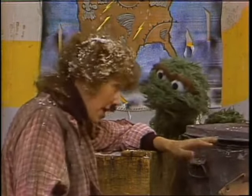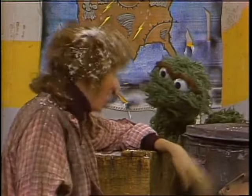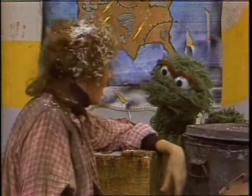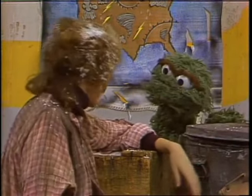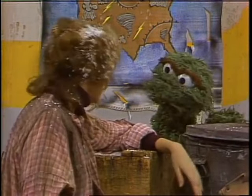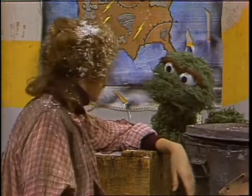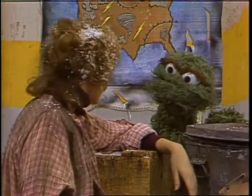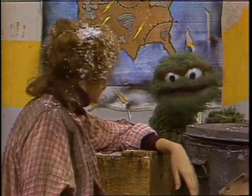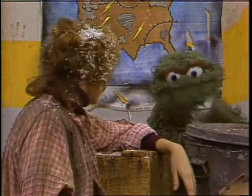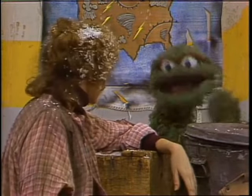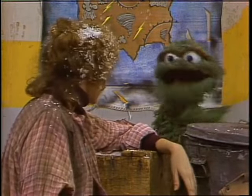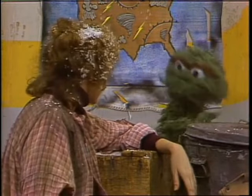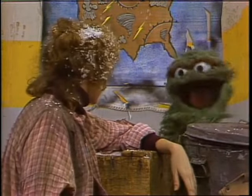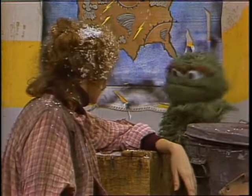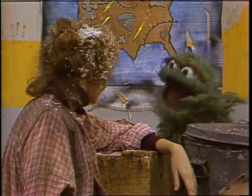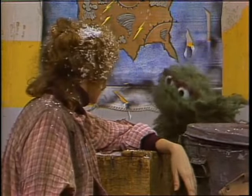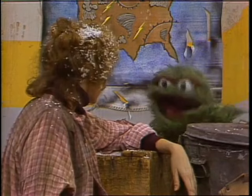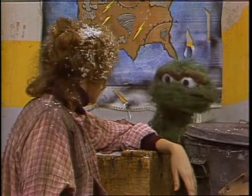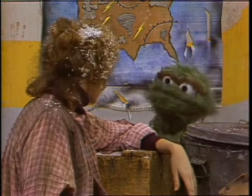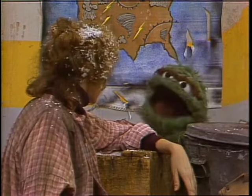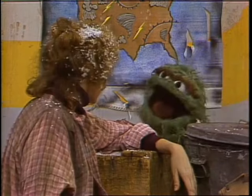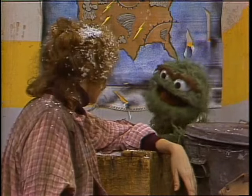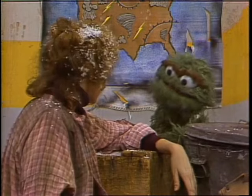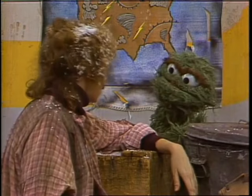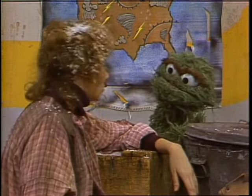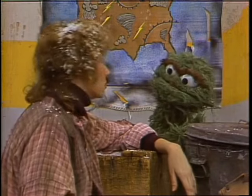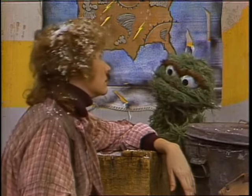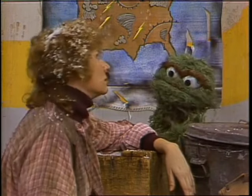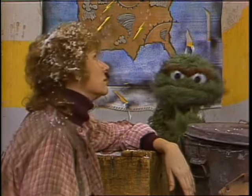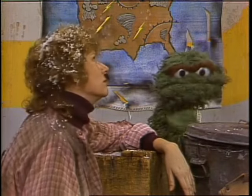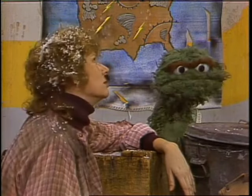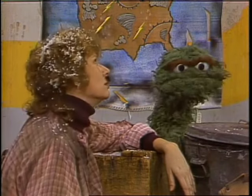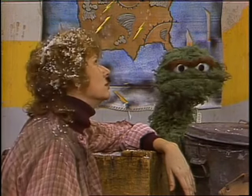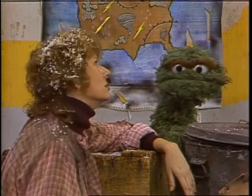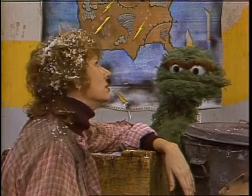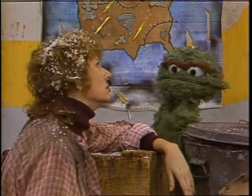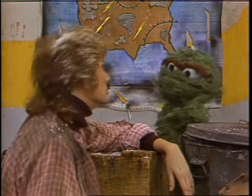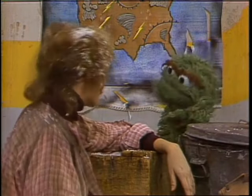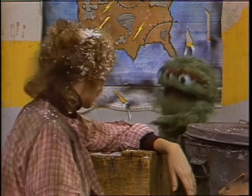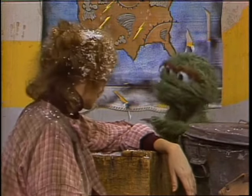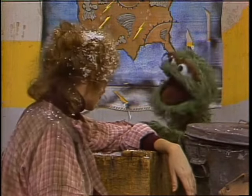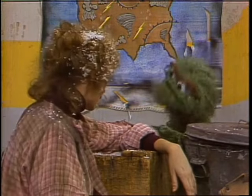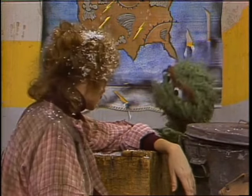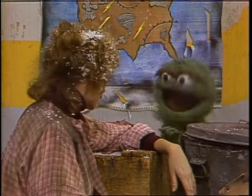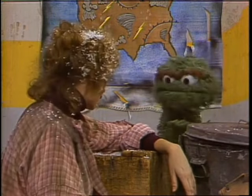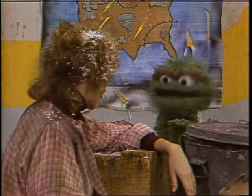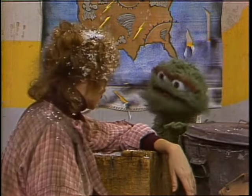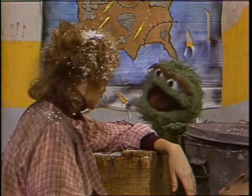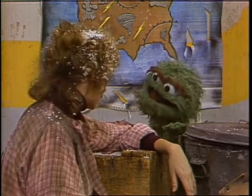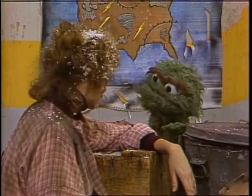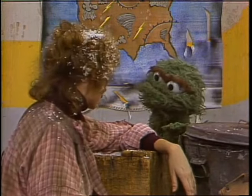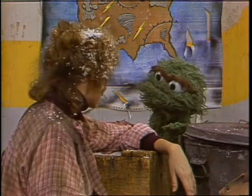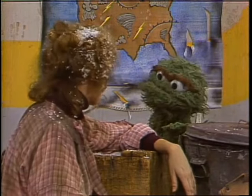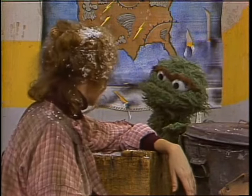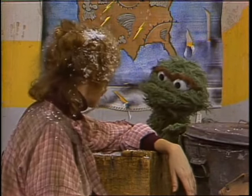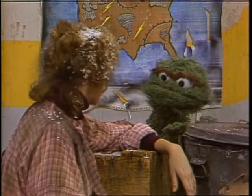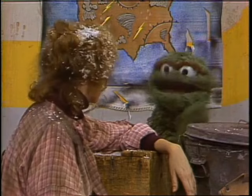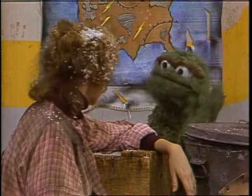Yeah. Well, then why would you want to quit? Oh. You'd have to leave show business. Look,